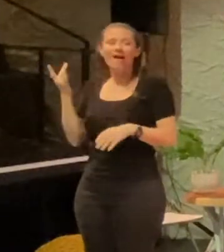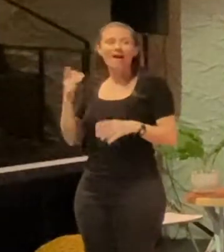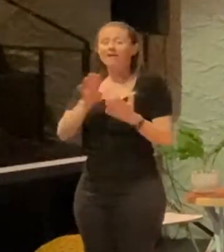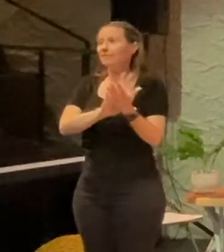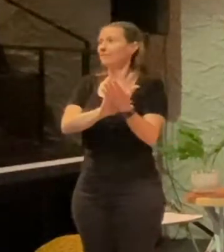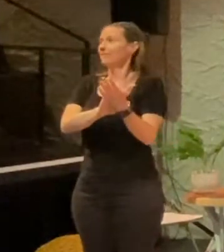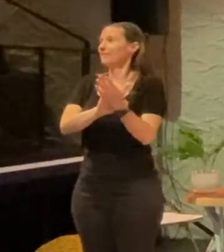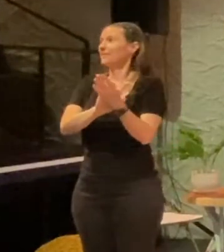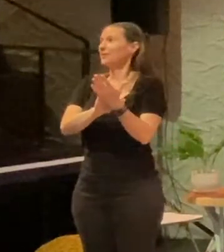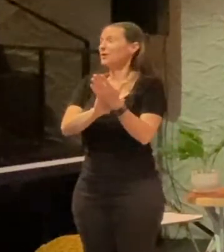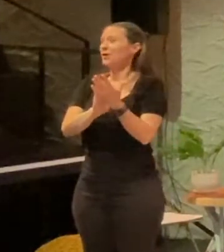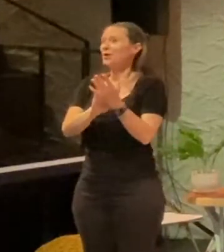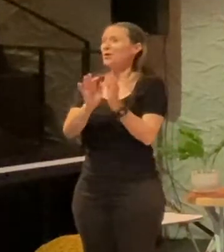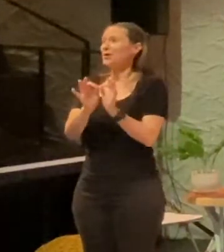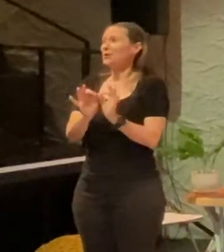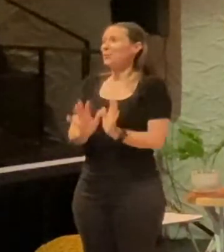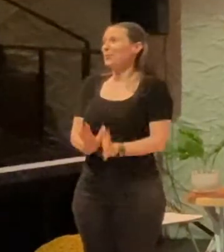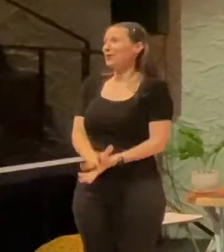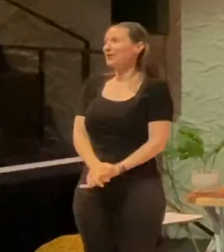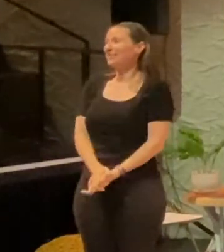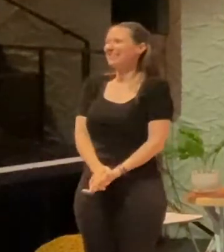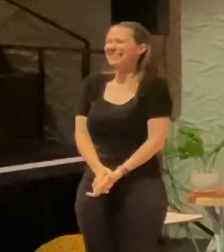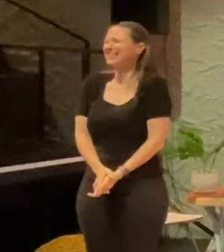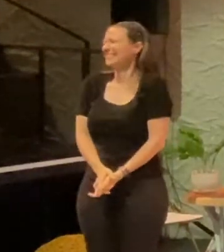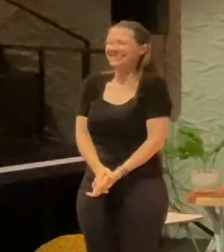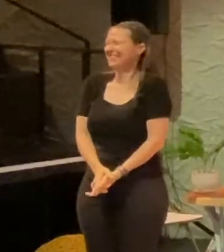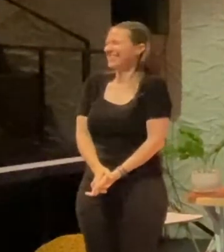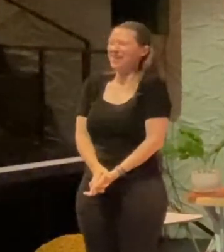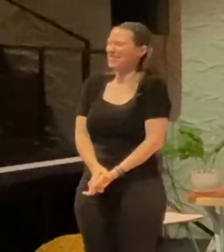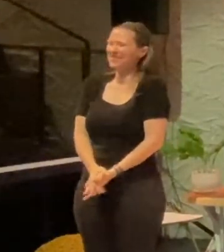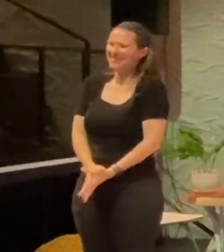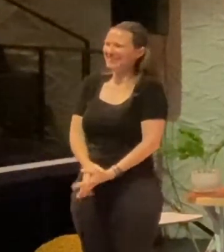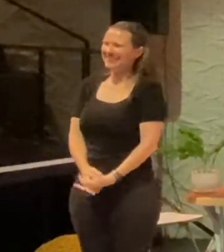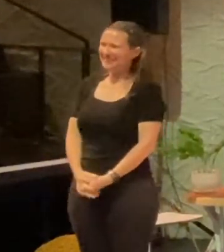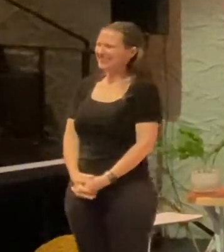a round of applause for our interpreter?